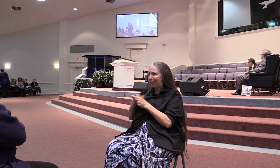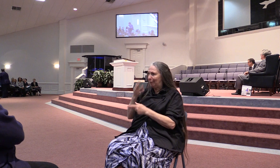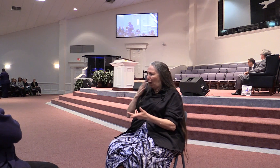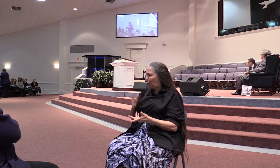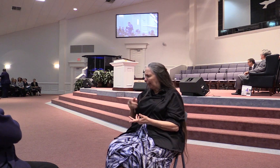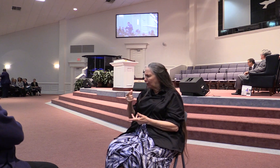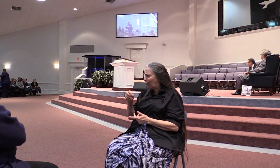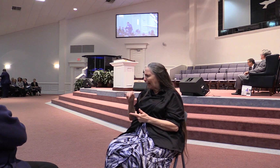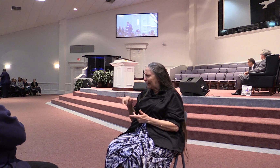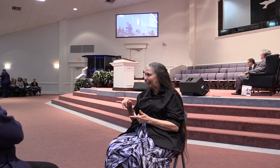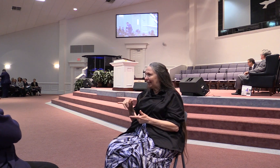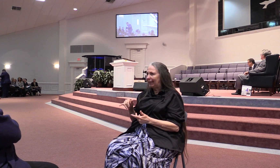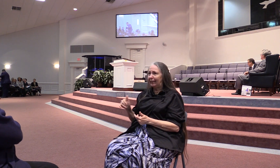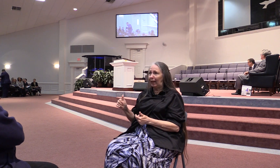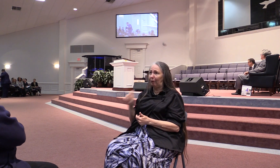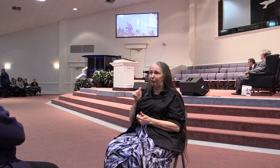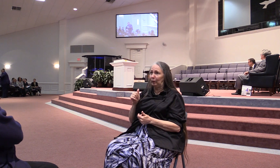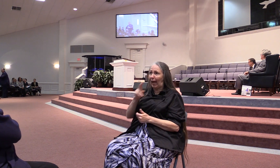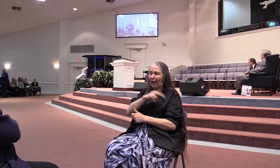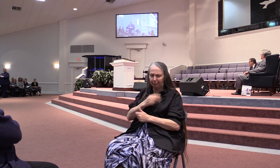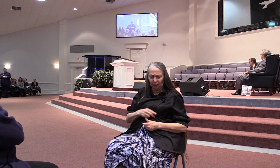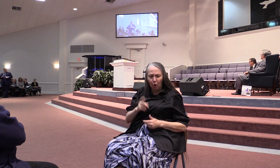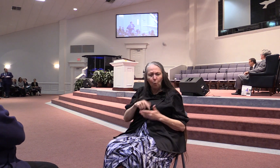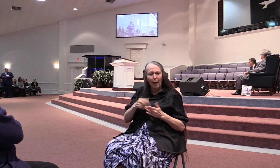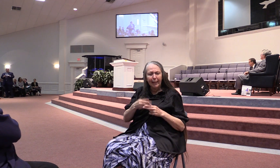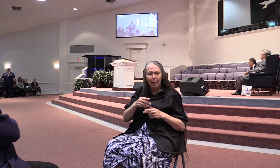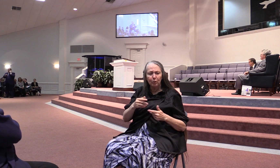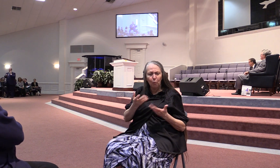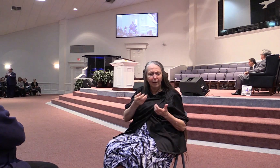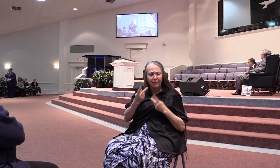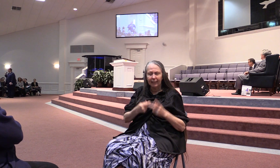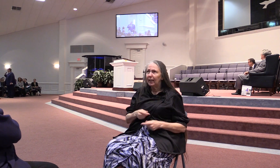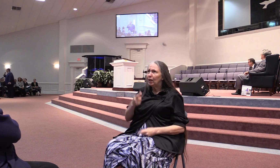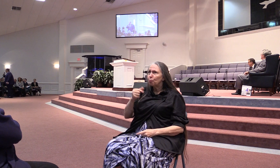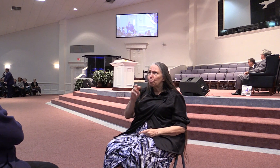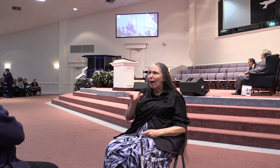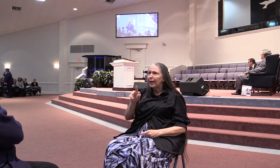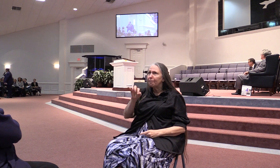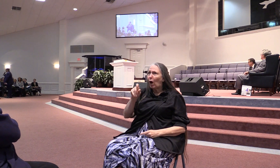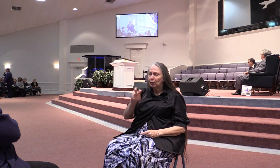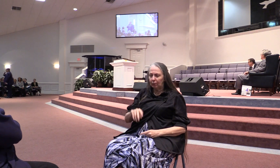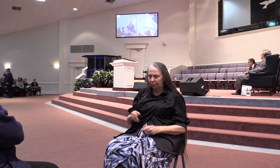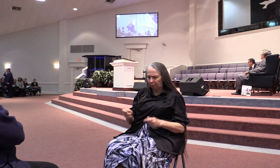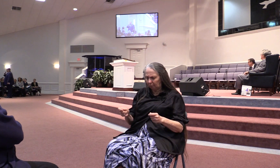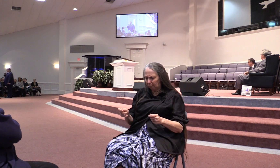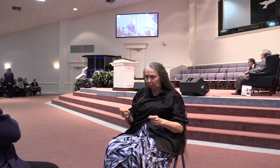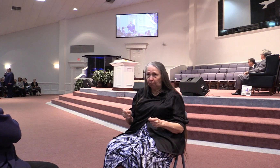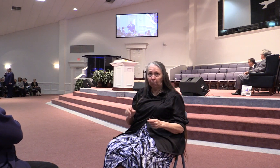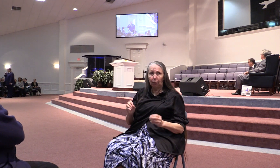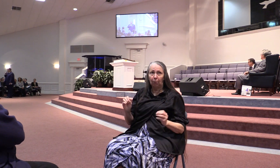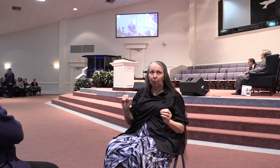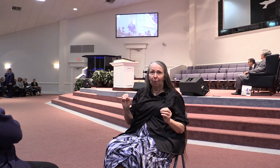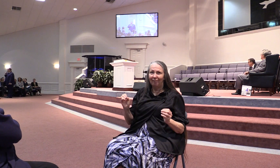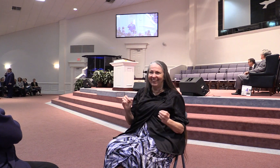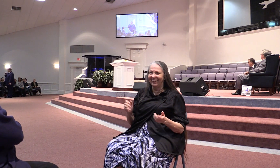And you know they will not send you up to Granny Foster's room. It's like gospel truth. I got there and went, uh-oh. She said, what's the